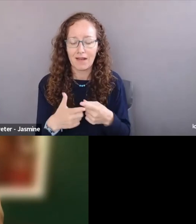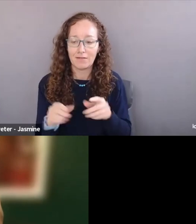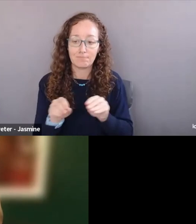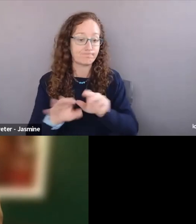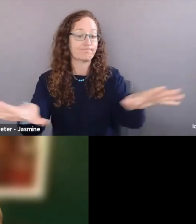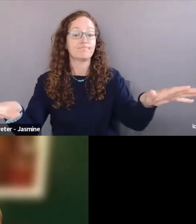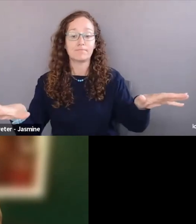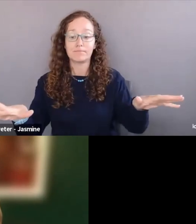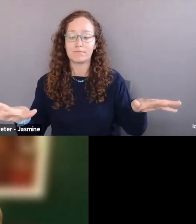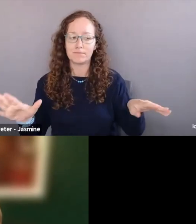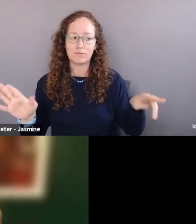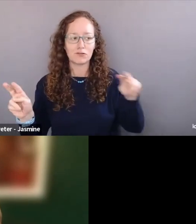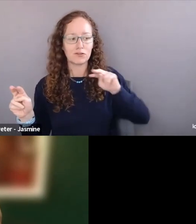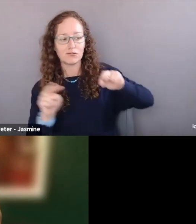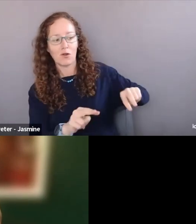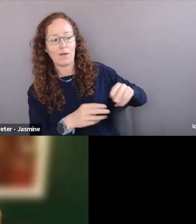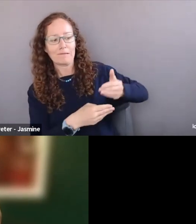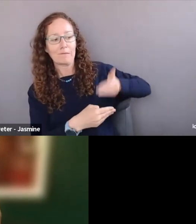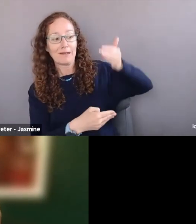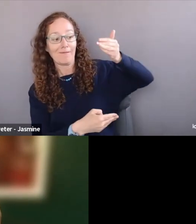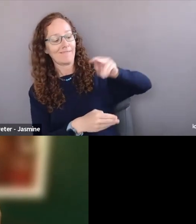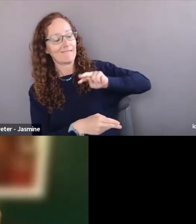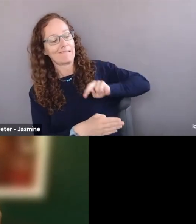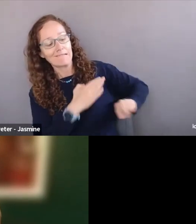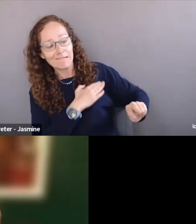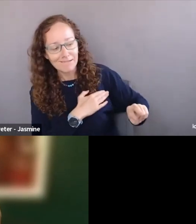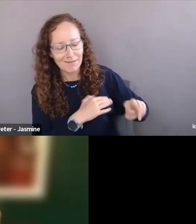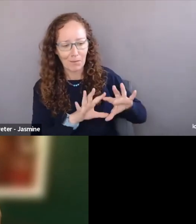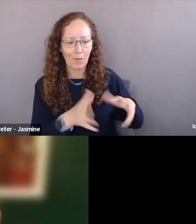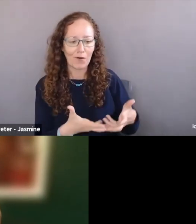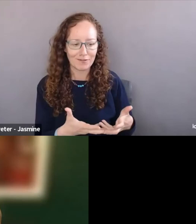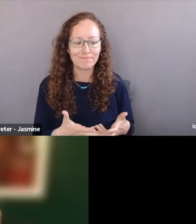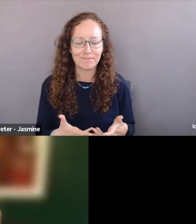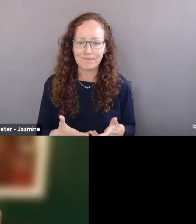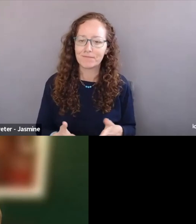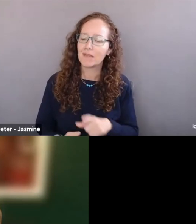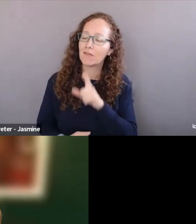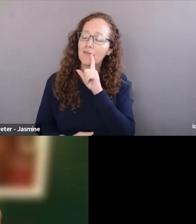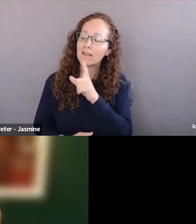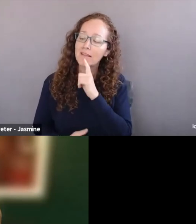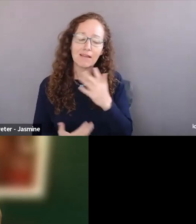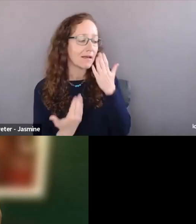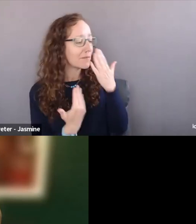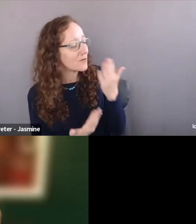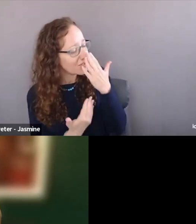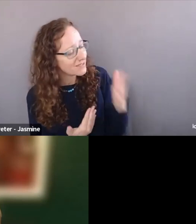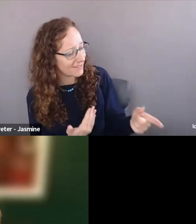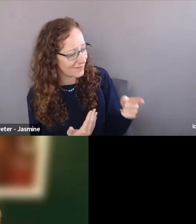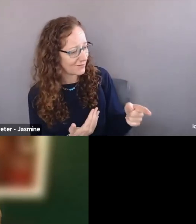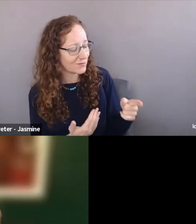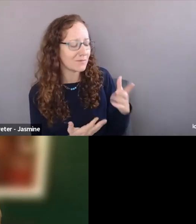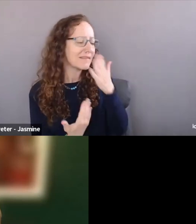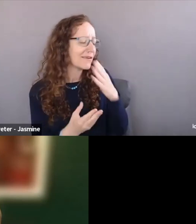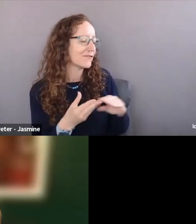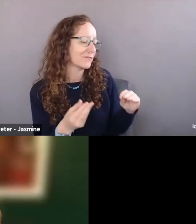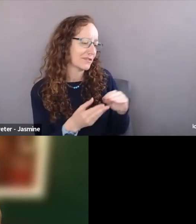world. Yeah, I appreciate, thank you so much for saying that. I appreciate, I don't know if you remember this